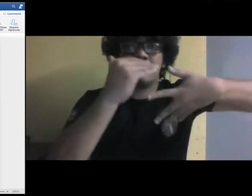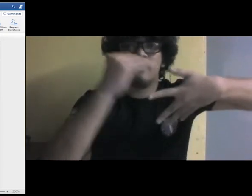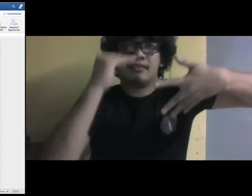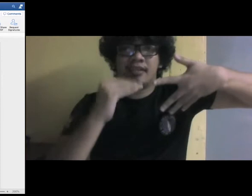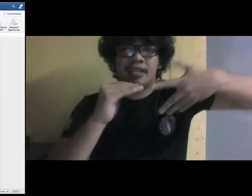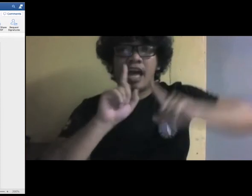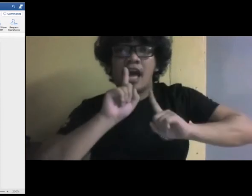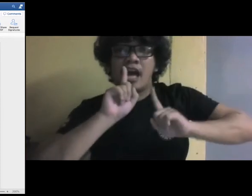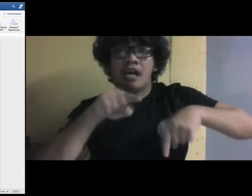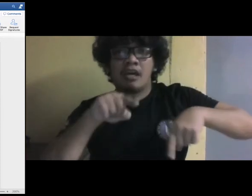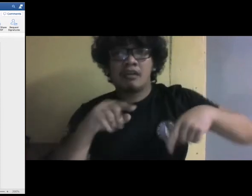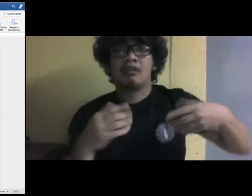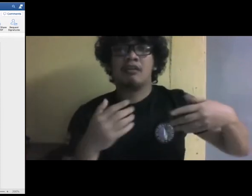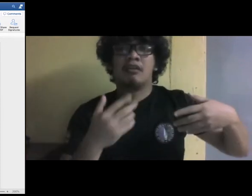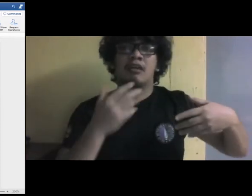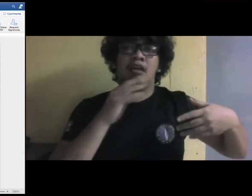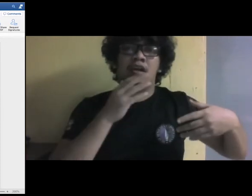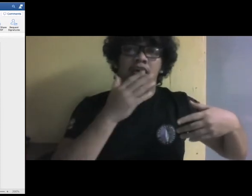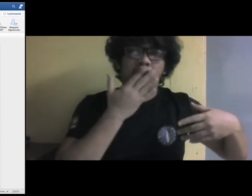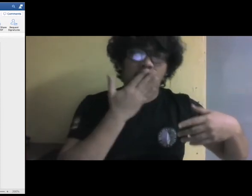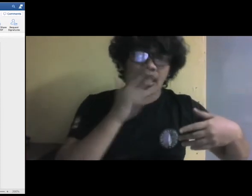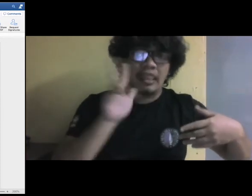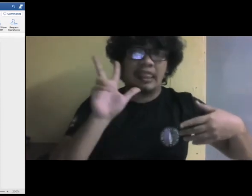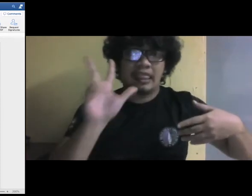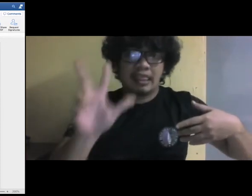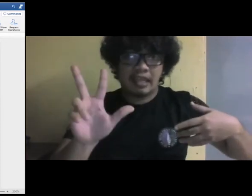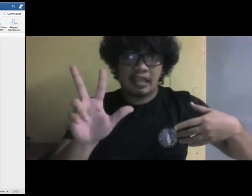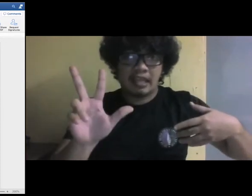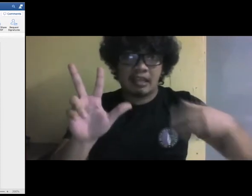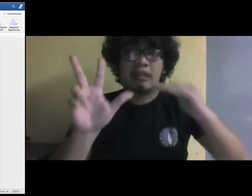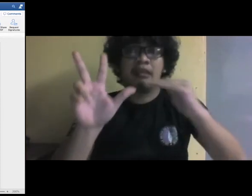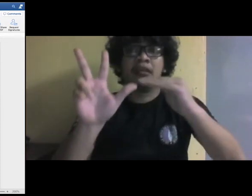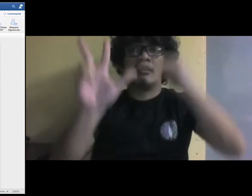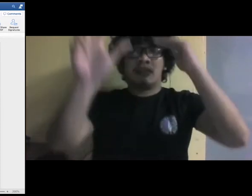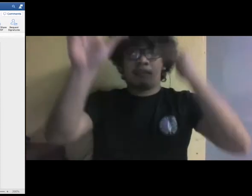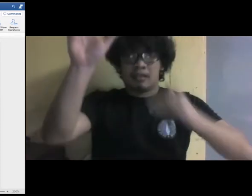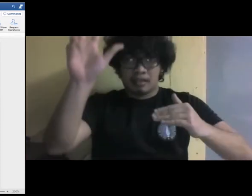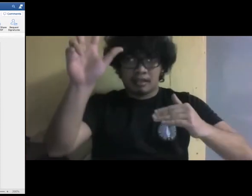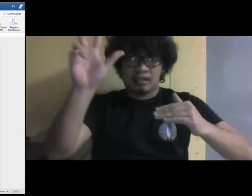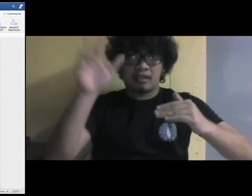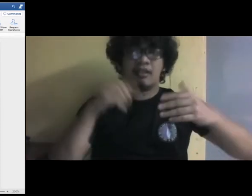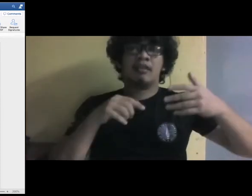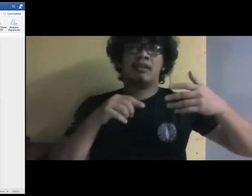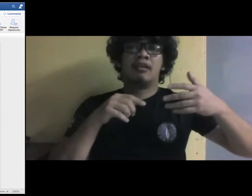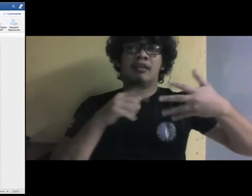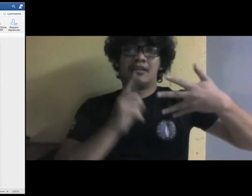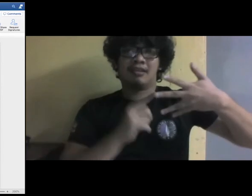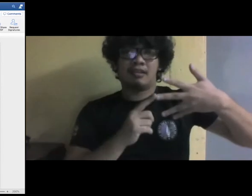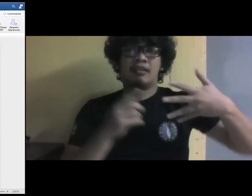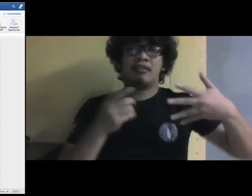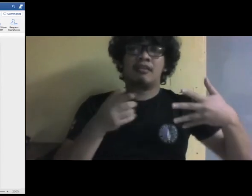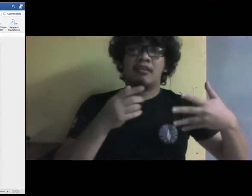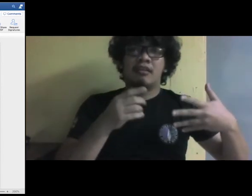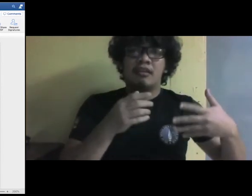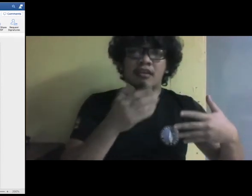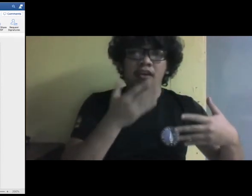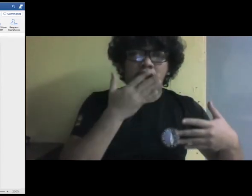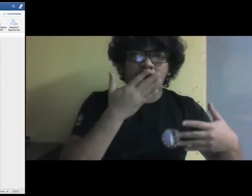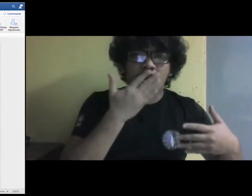So colors, how many? Then the answer, color 3, and then the next